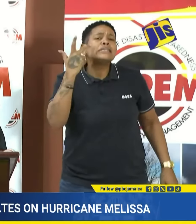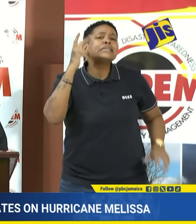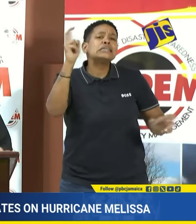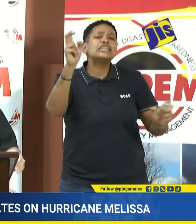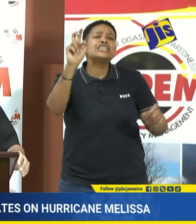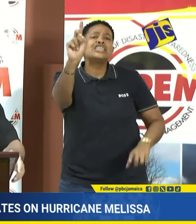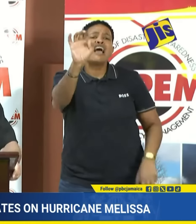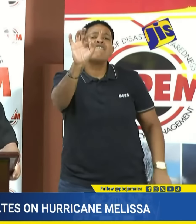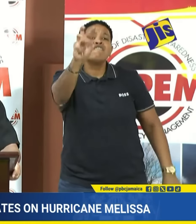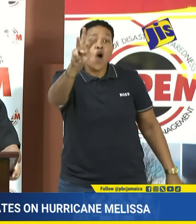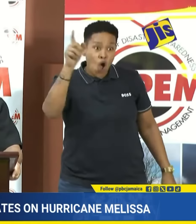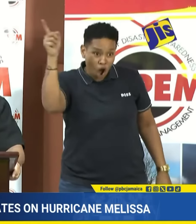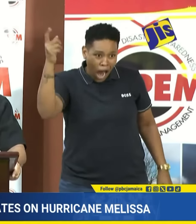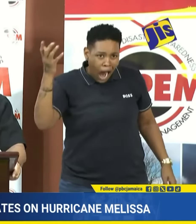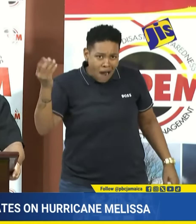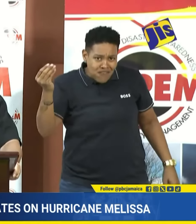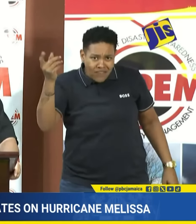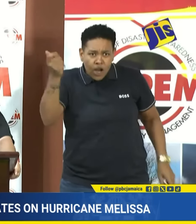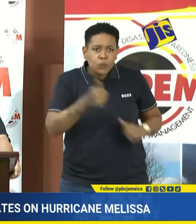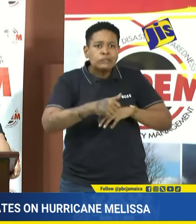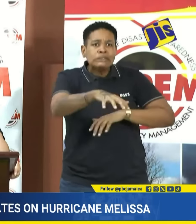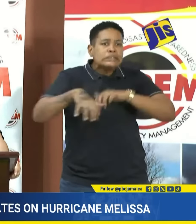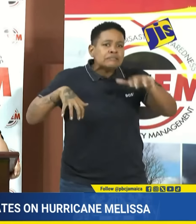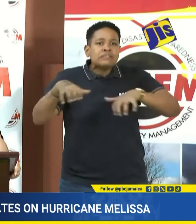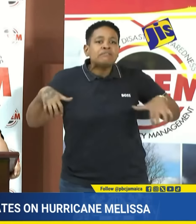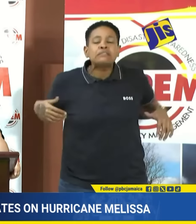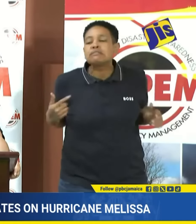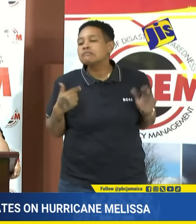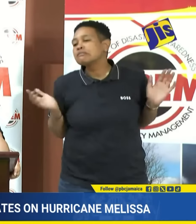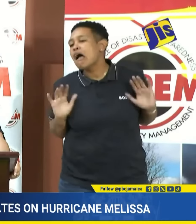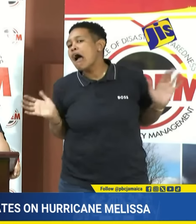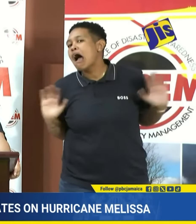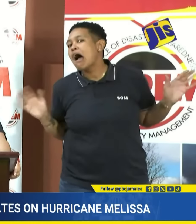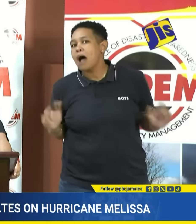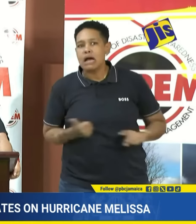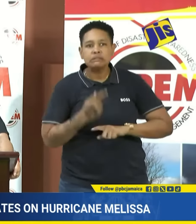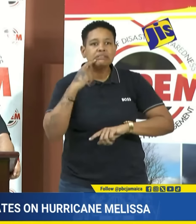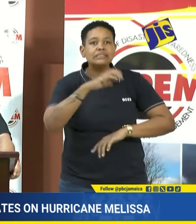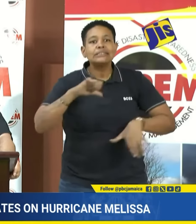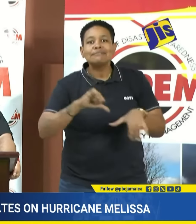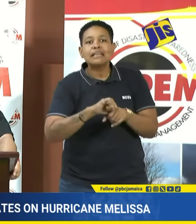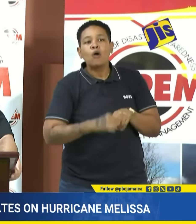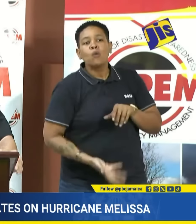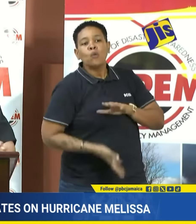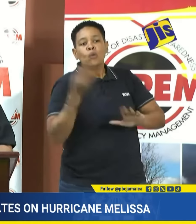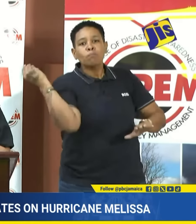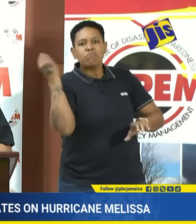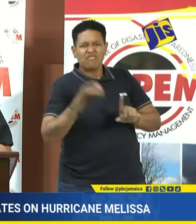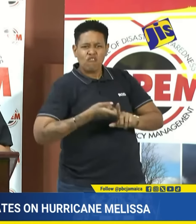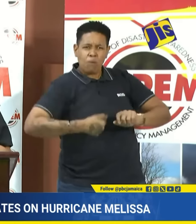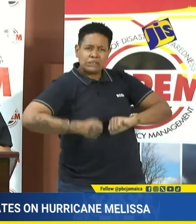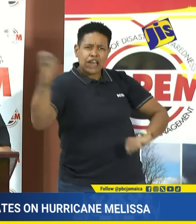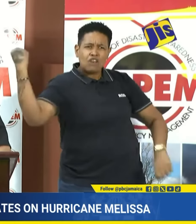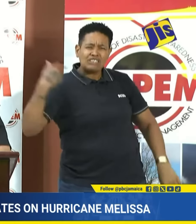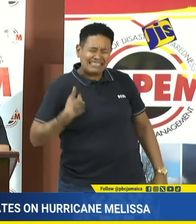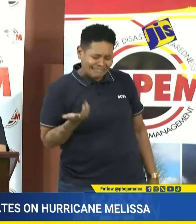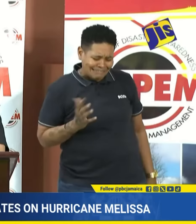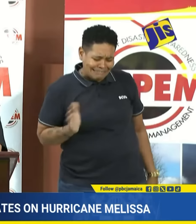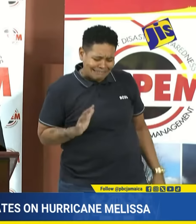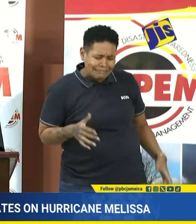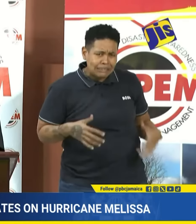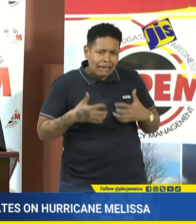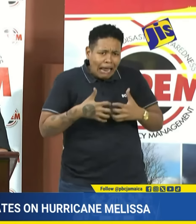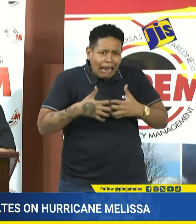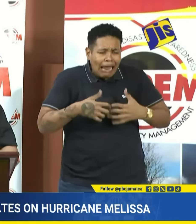that Digicel and Flow are having with theft. We've seen the issue of theft of fuel from generators. So we will have to